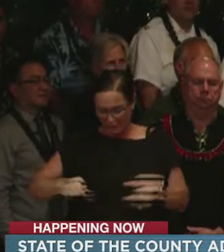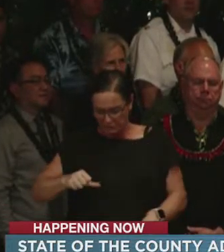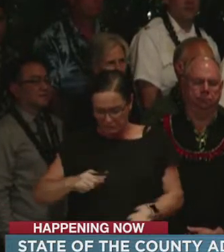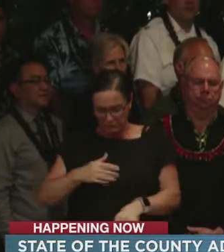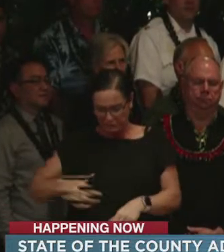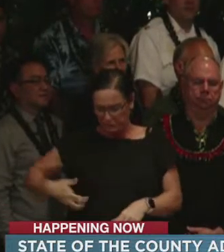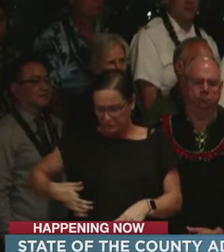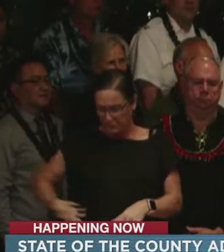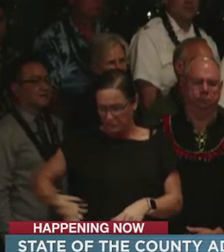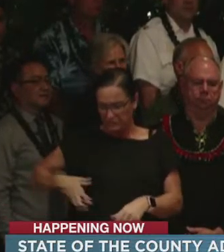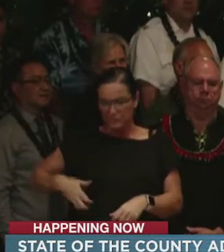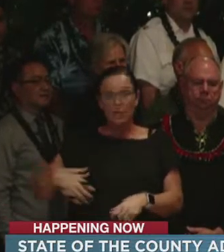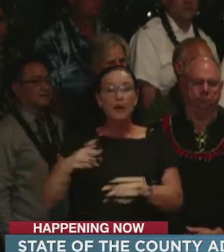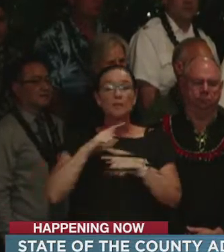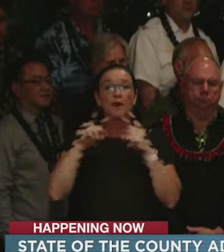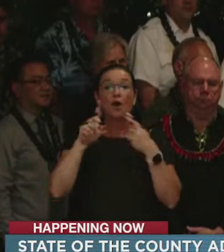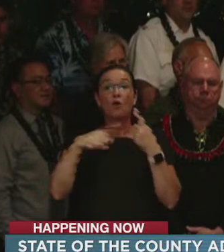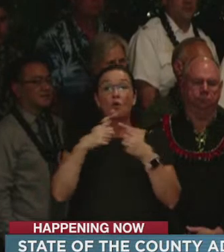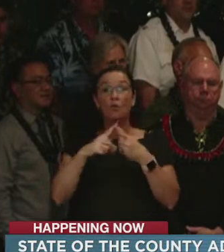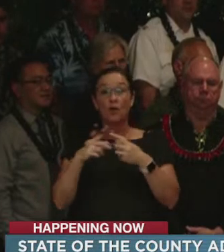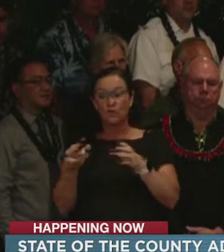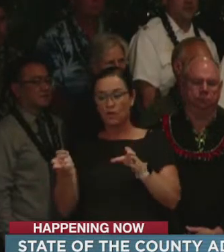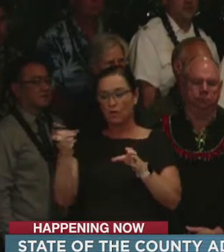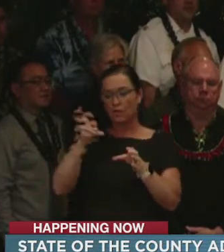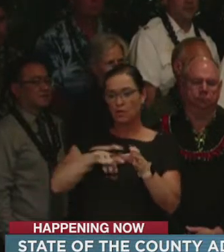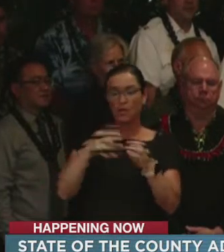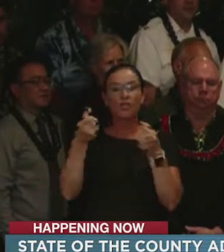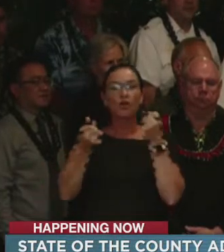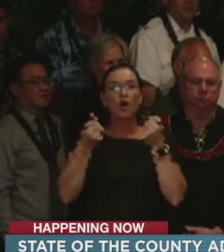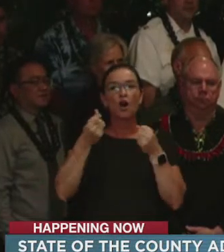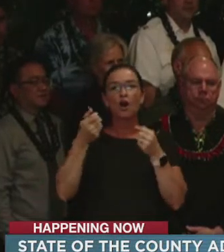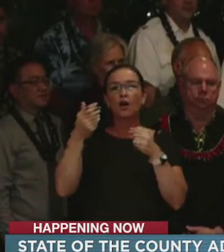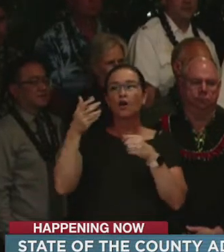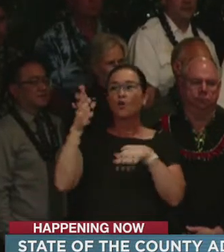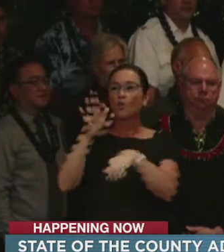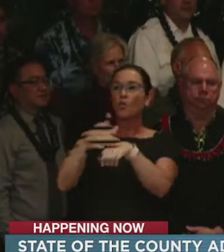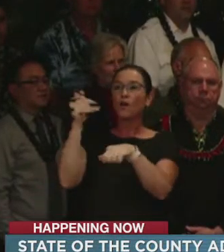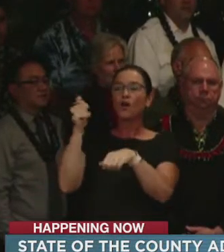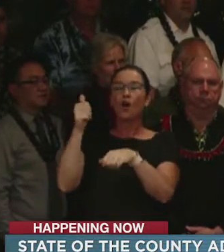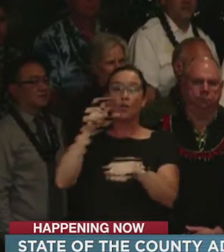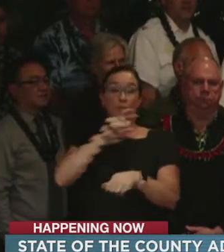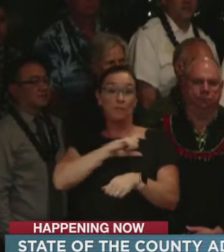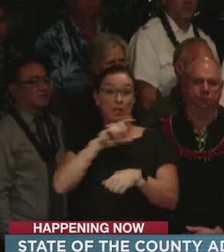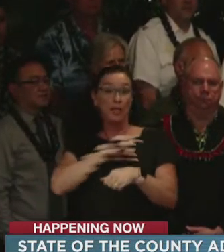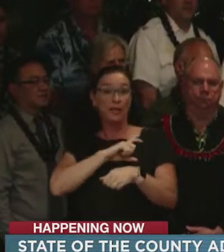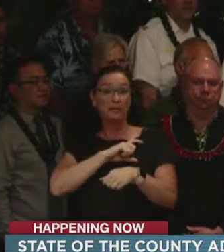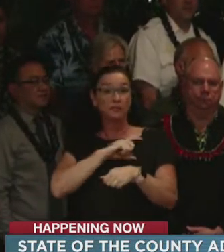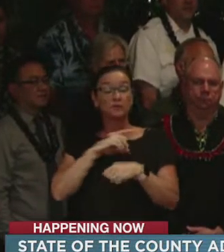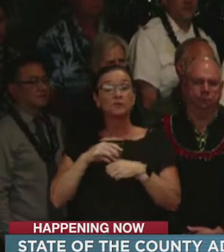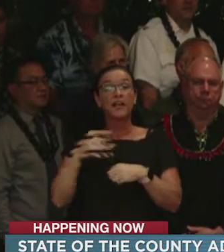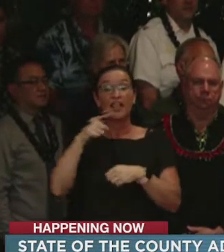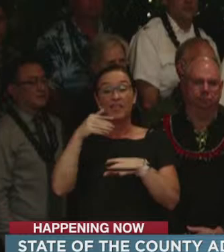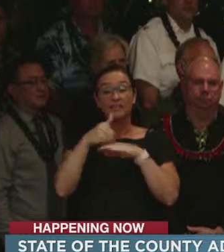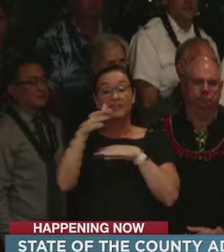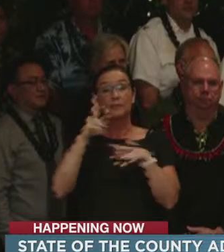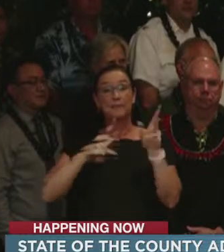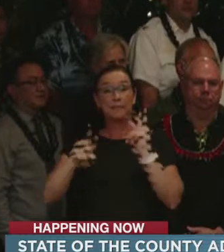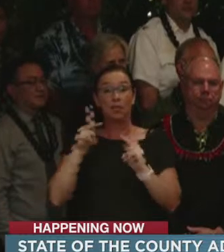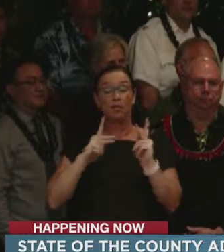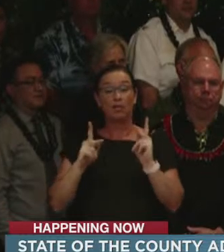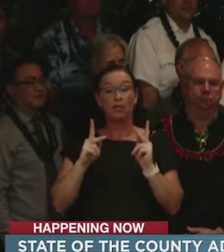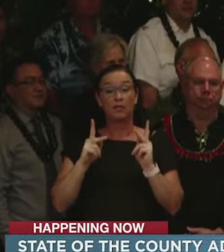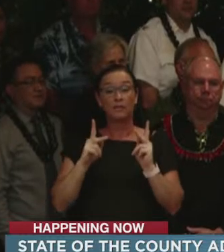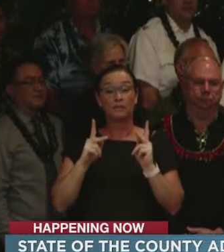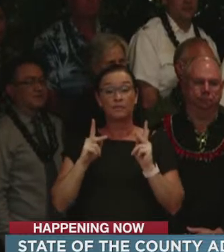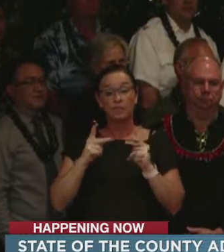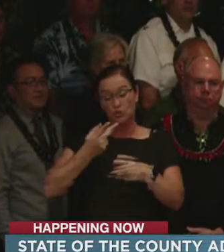side. But once we got in the car, we called our animal control. We actually called police dispatch. They sent some people,